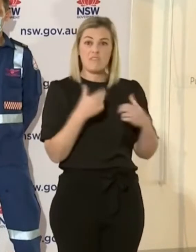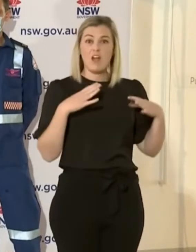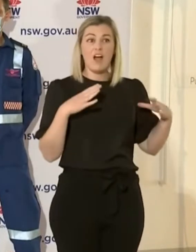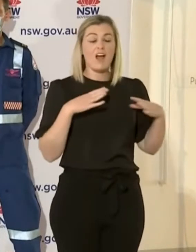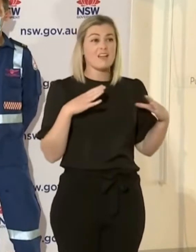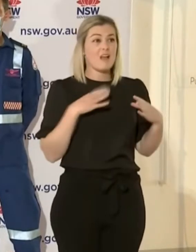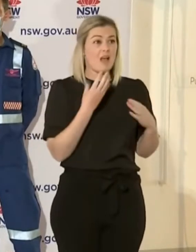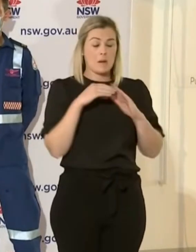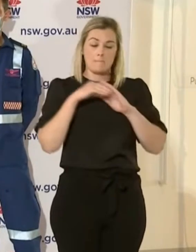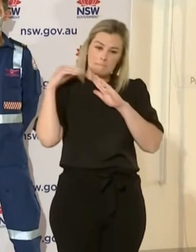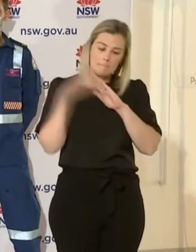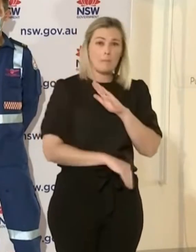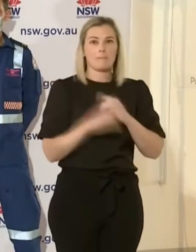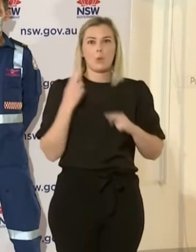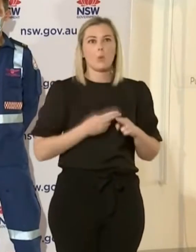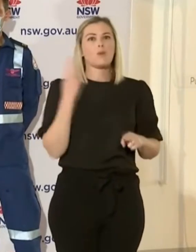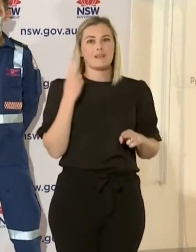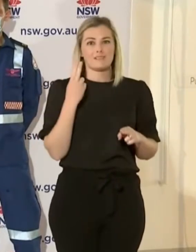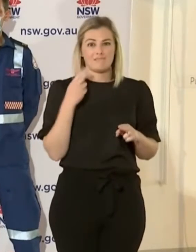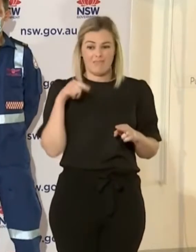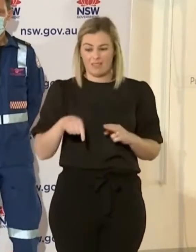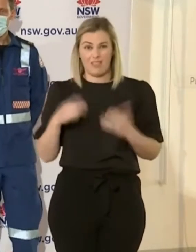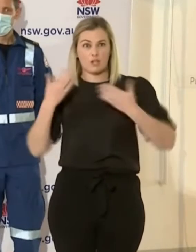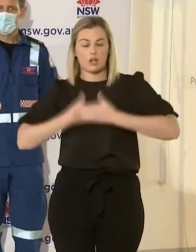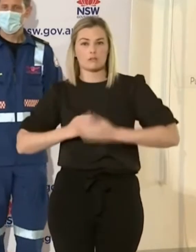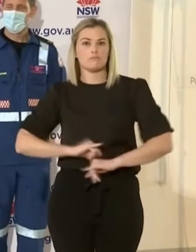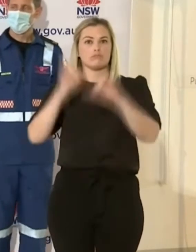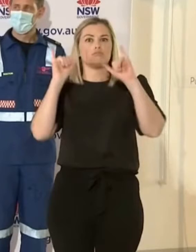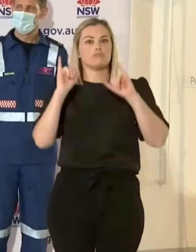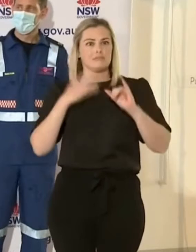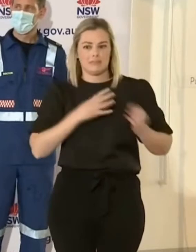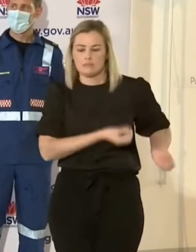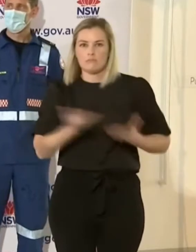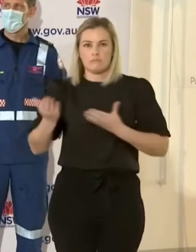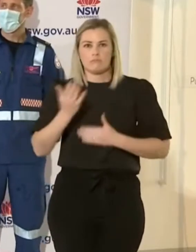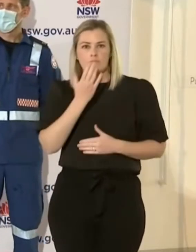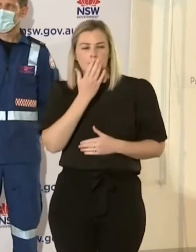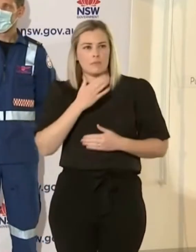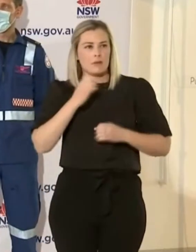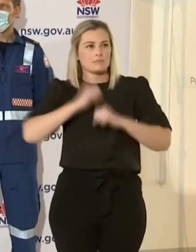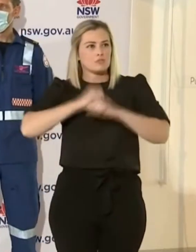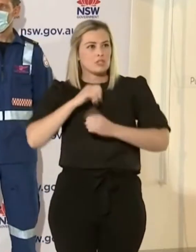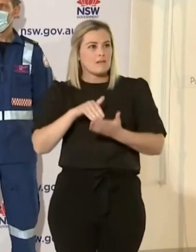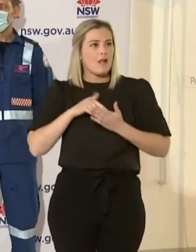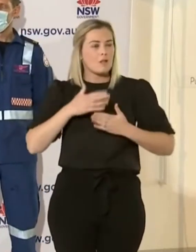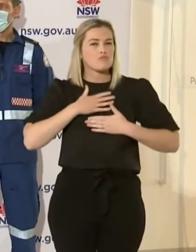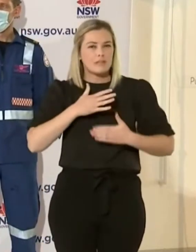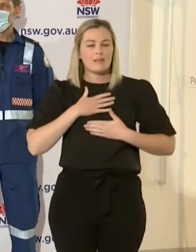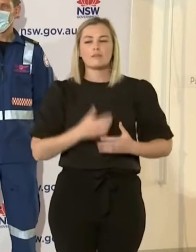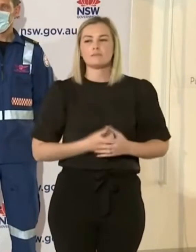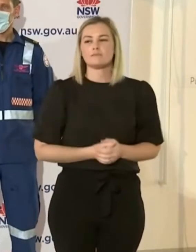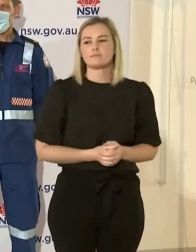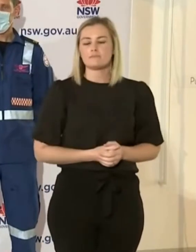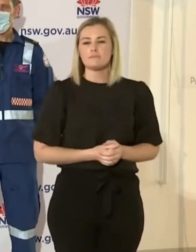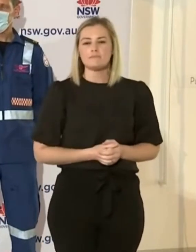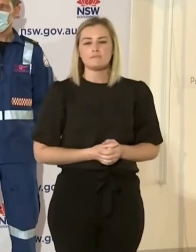on a ventilator or in the ICU. So I guess what I would say to people who are at home is don't hesitate. If you're feeling like,